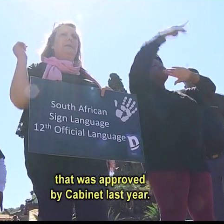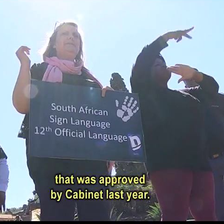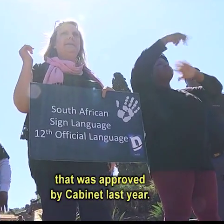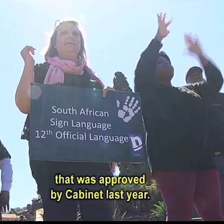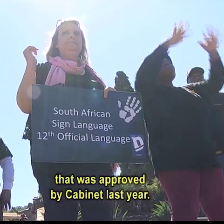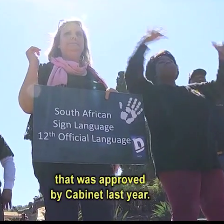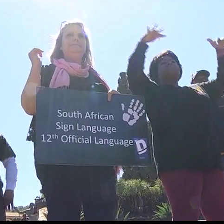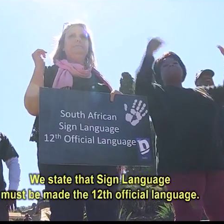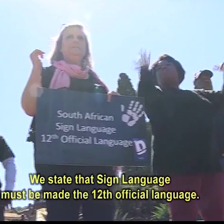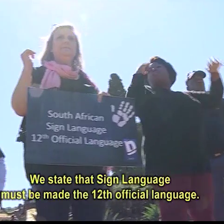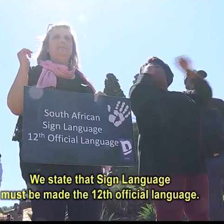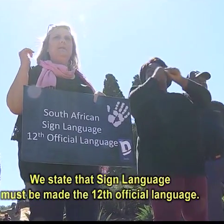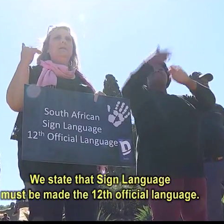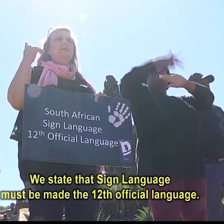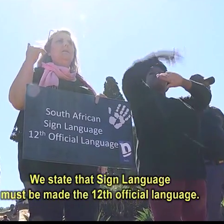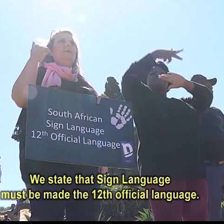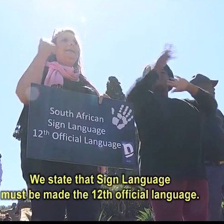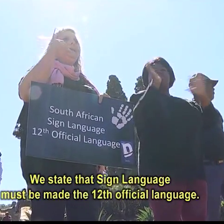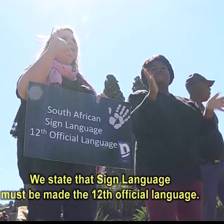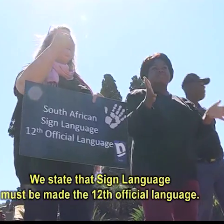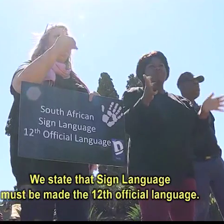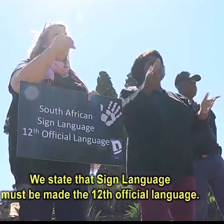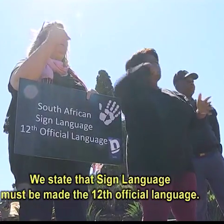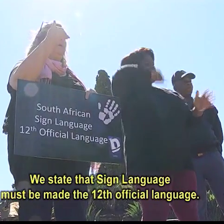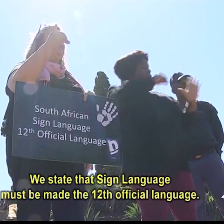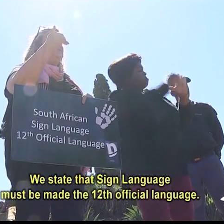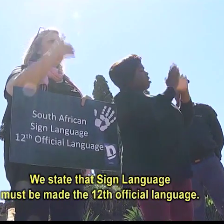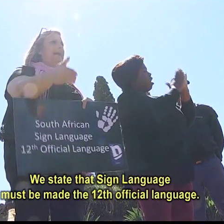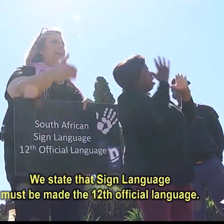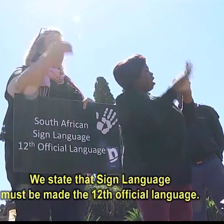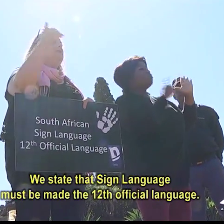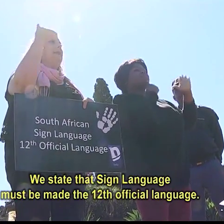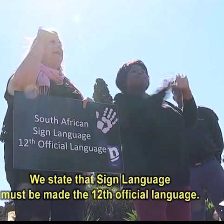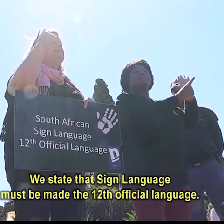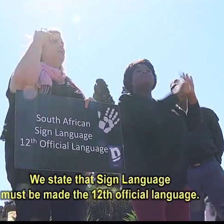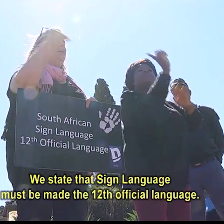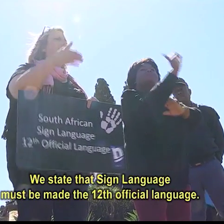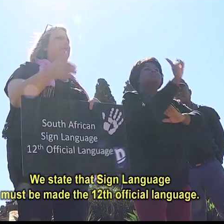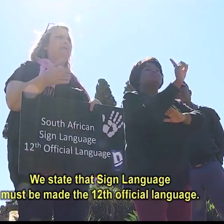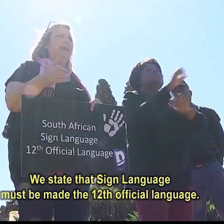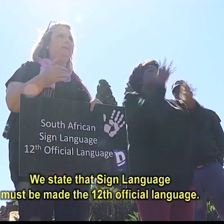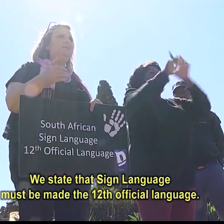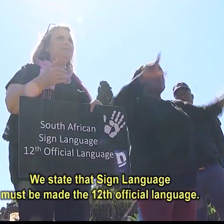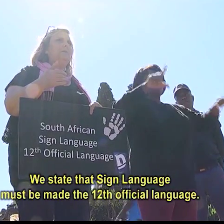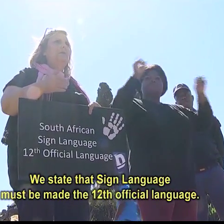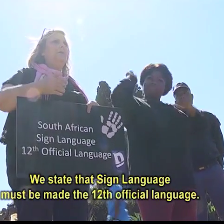last year. We clearly state that we want to see sign language as a 12th official language,